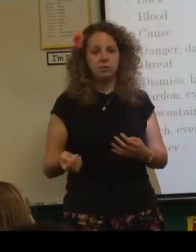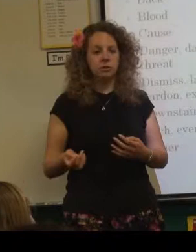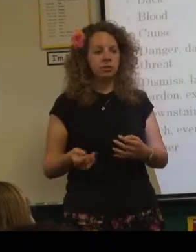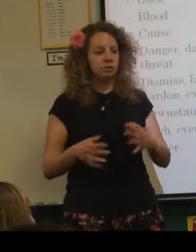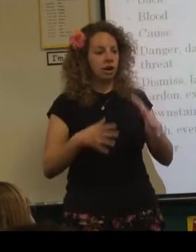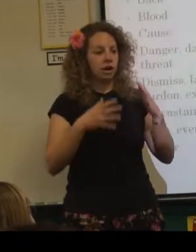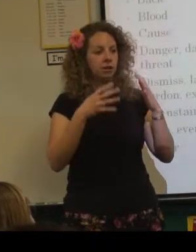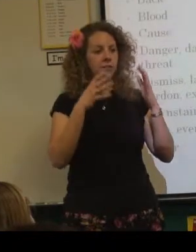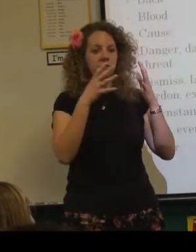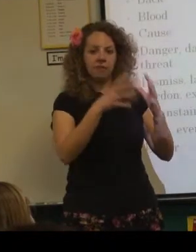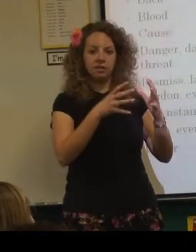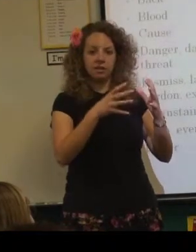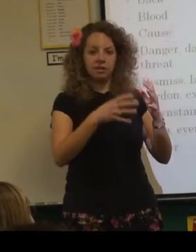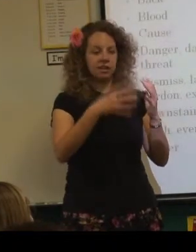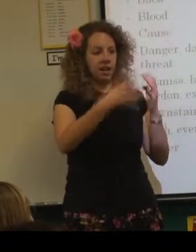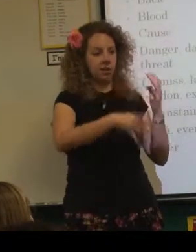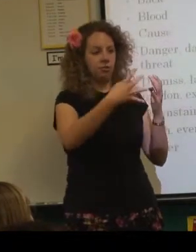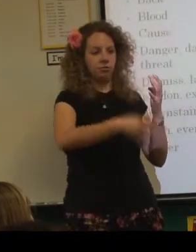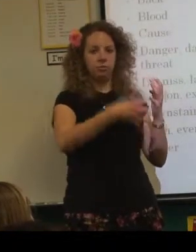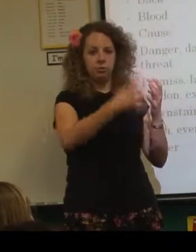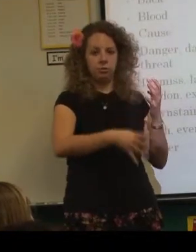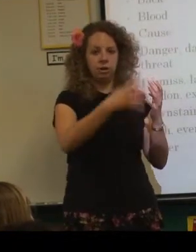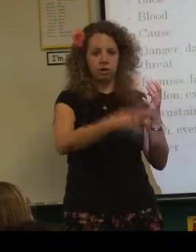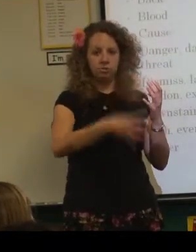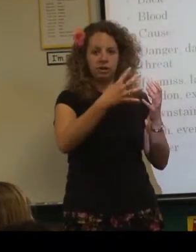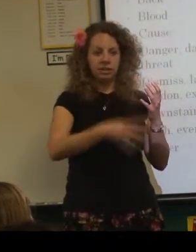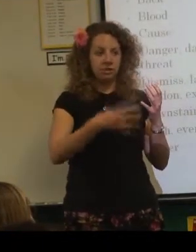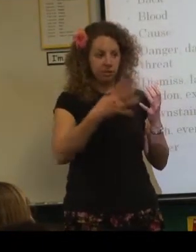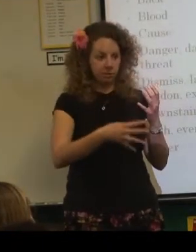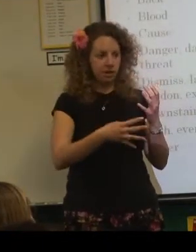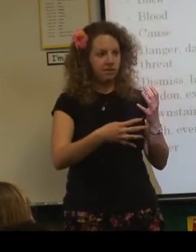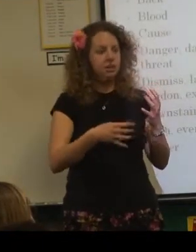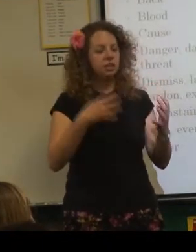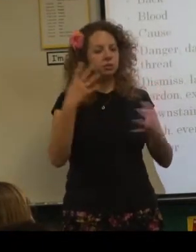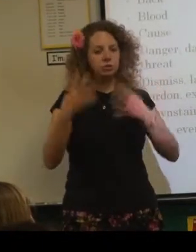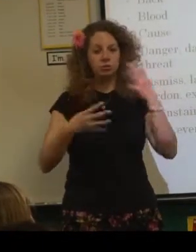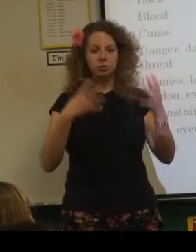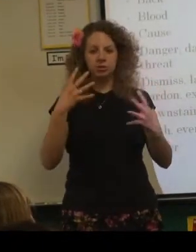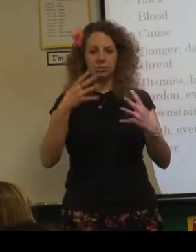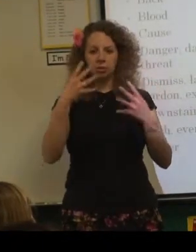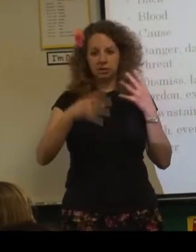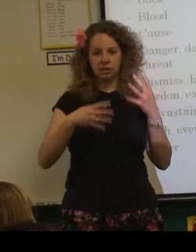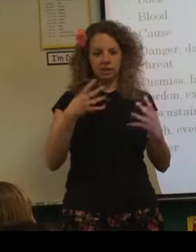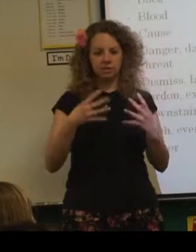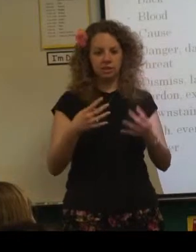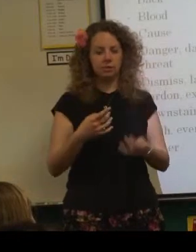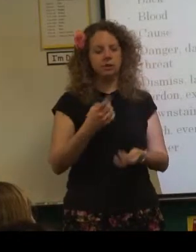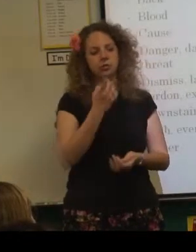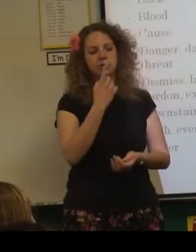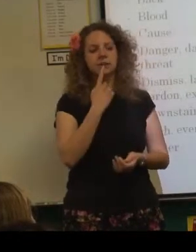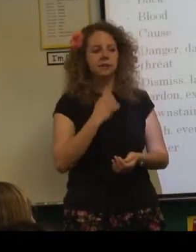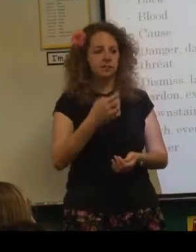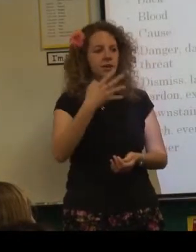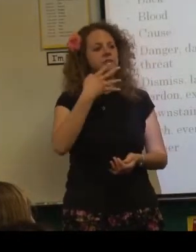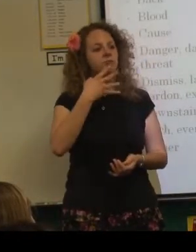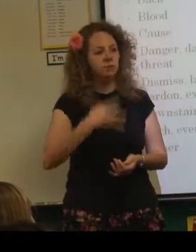could describe a faucet and how the water is running down this way, and so you can use that more as a classifier as well. So you can clarify with